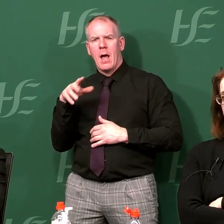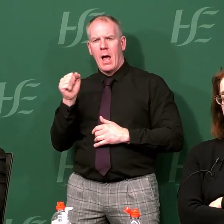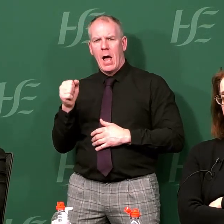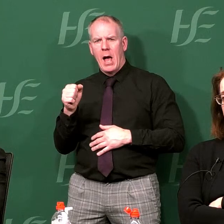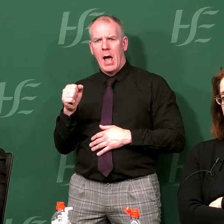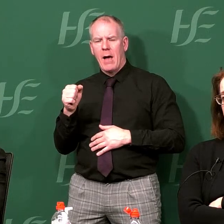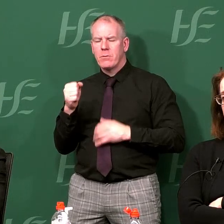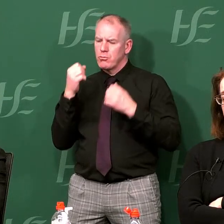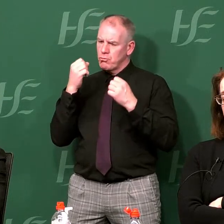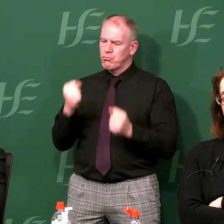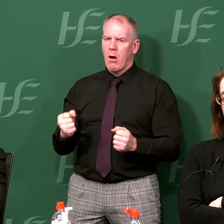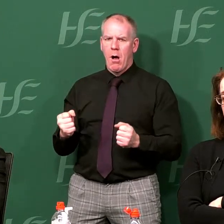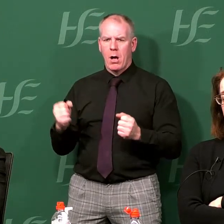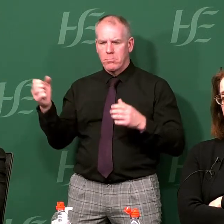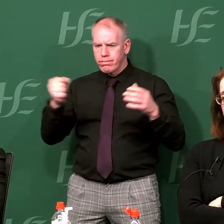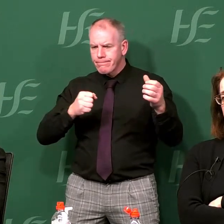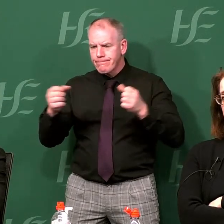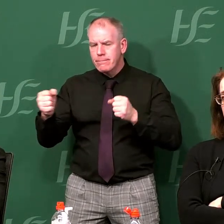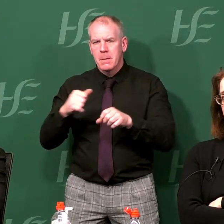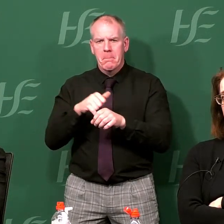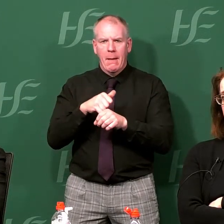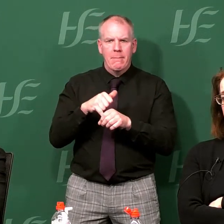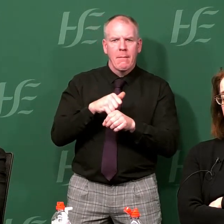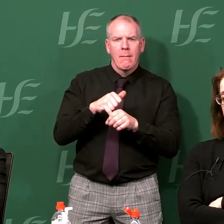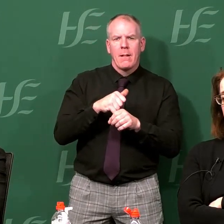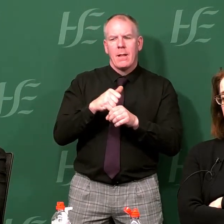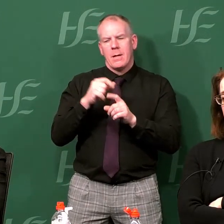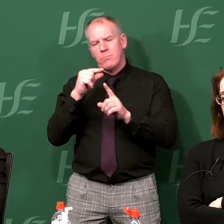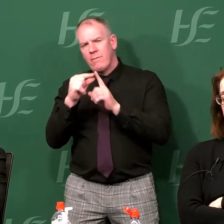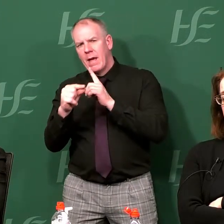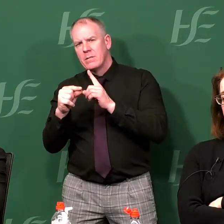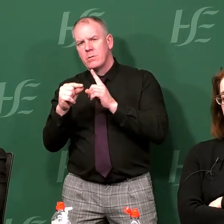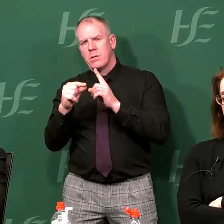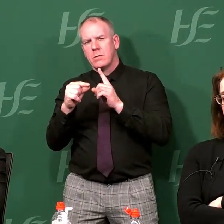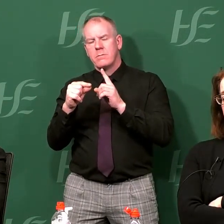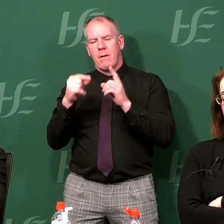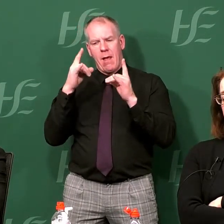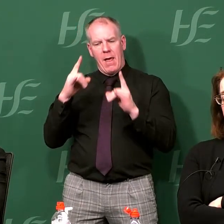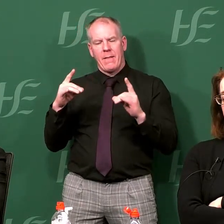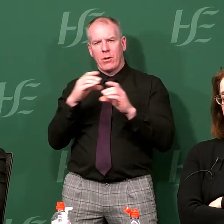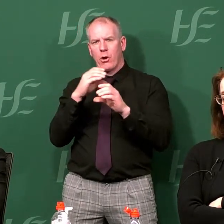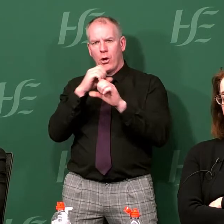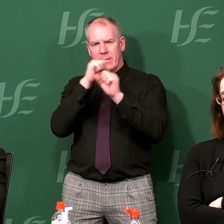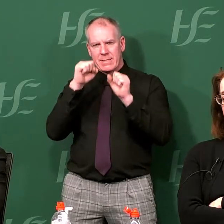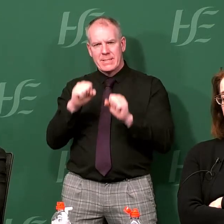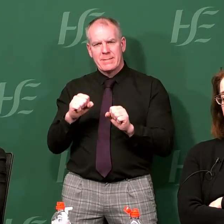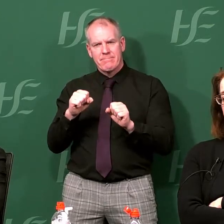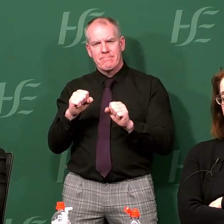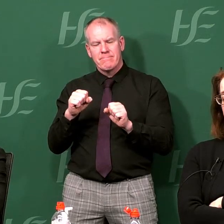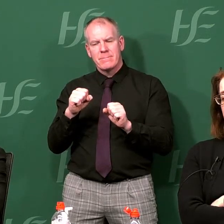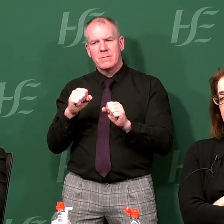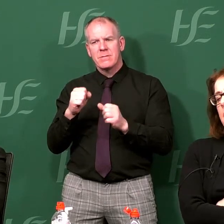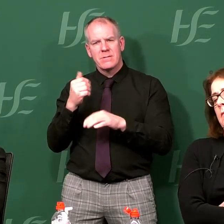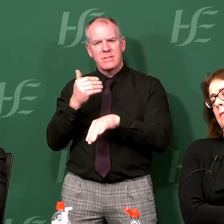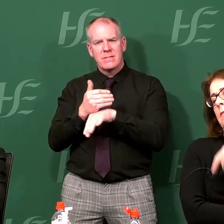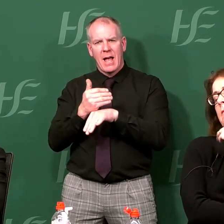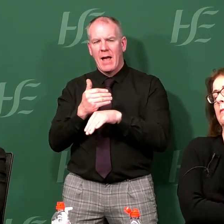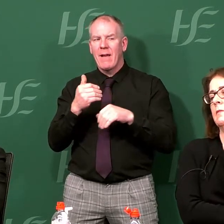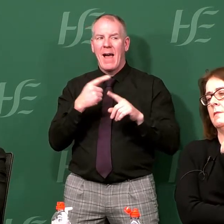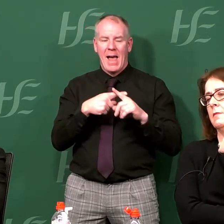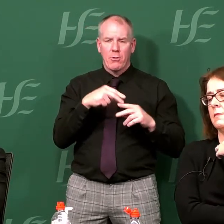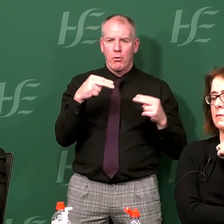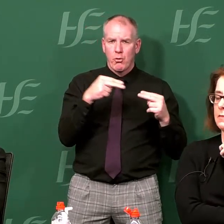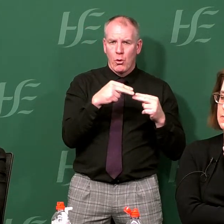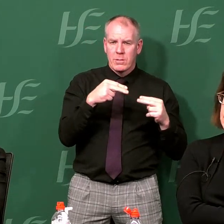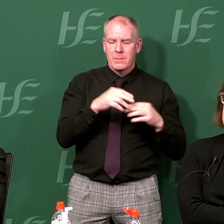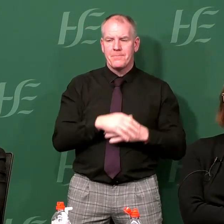good stream across all medical, professional and healthcare assistants, staff and nursing. Certainly